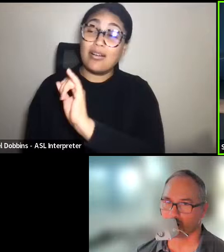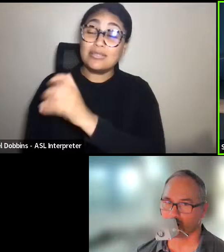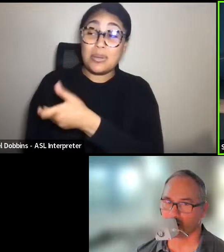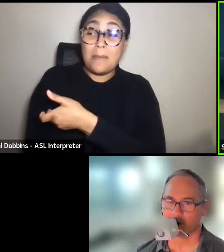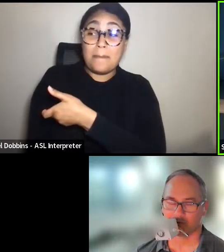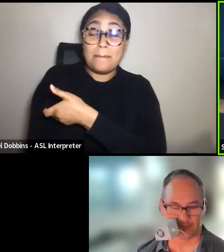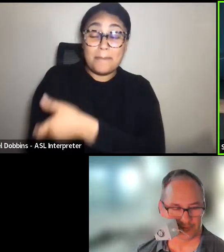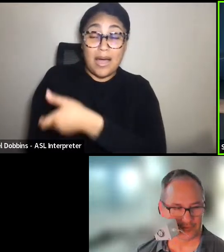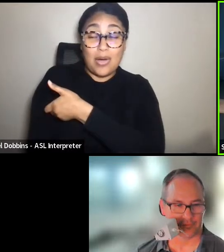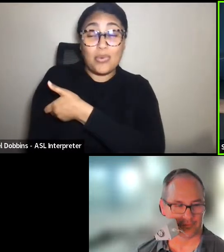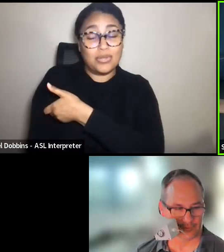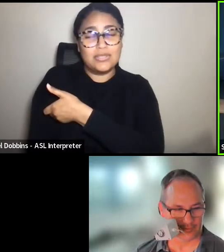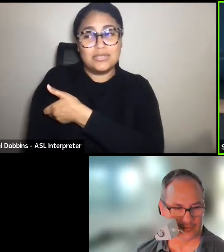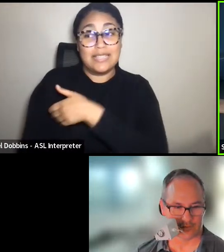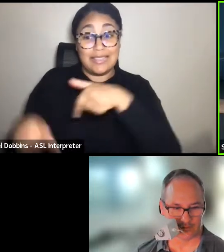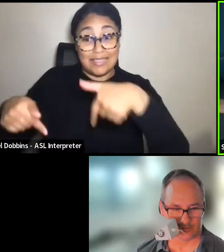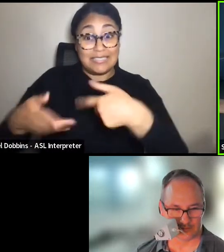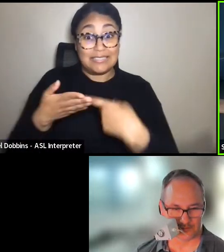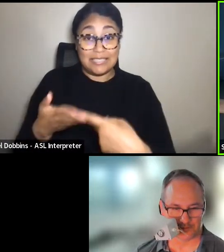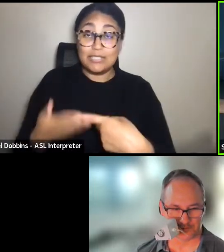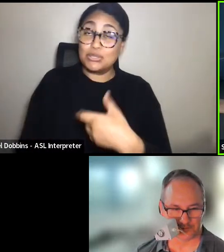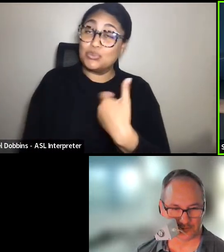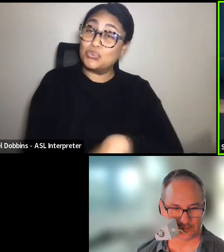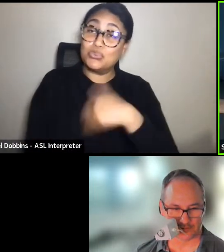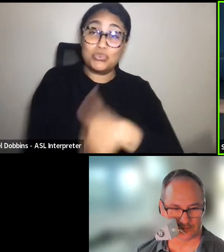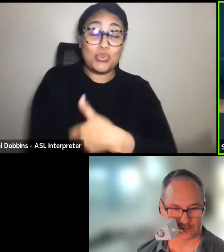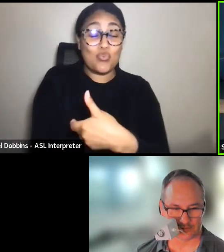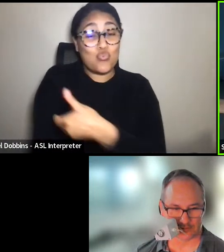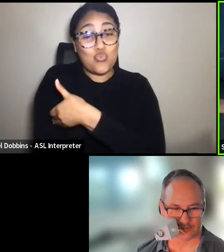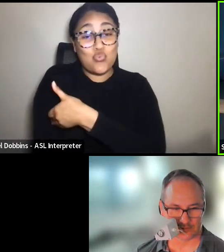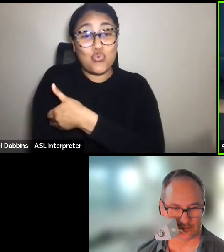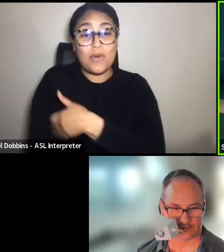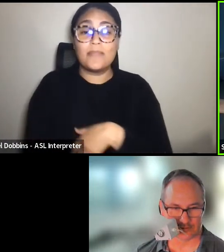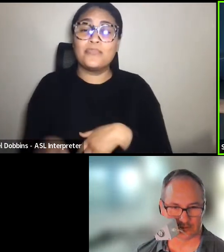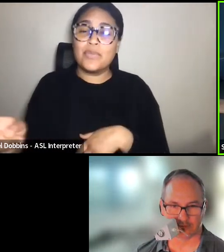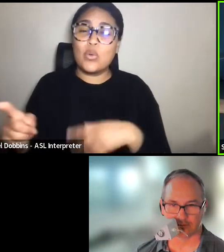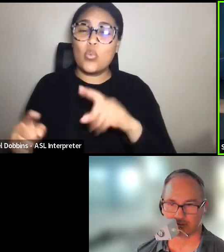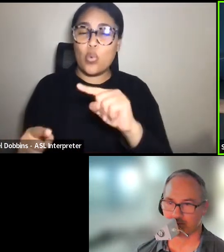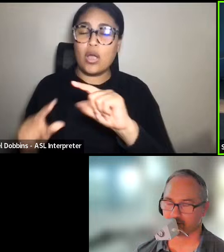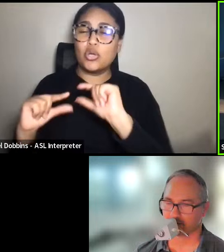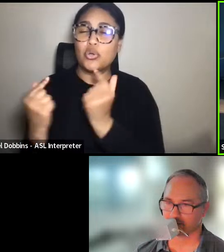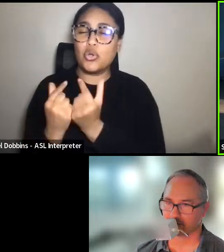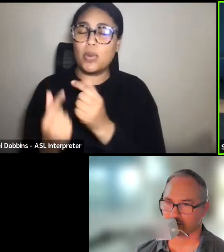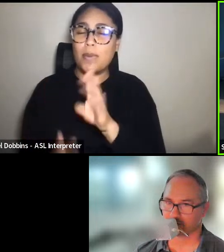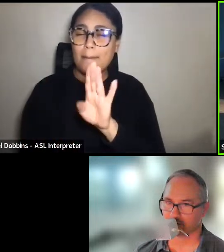discussion. Mhm. There was a group through the Bay Area Writing Project recently,